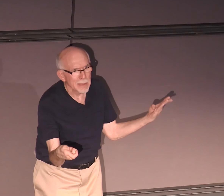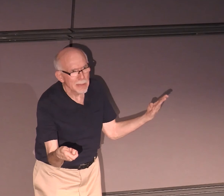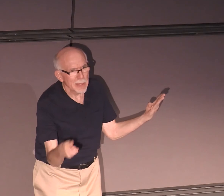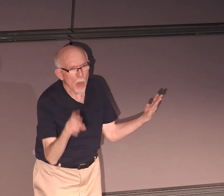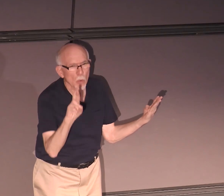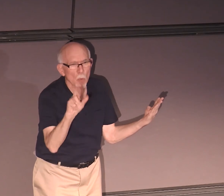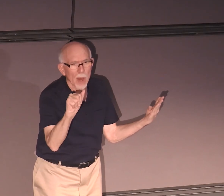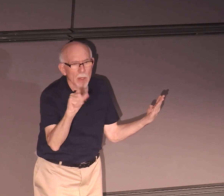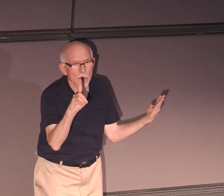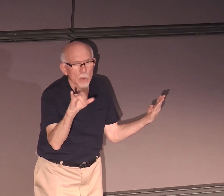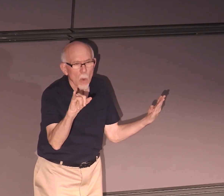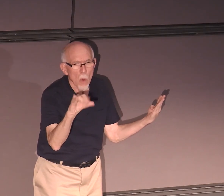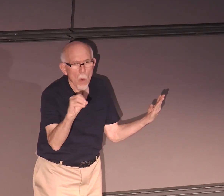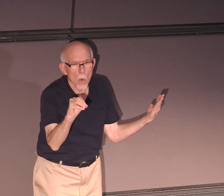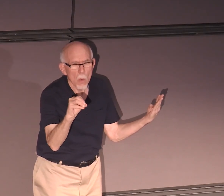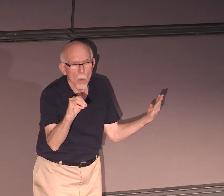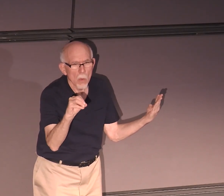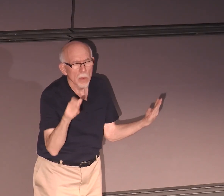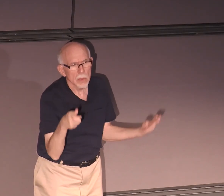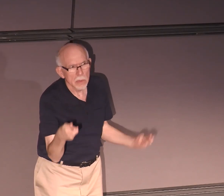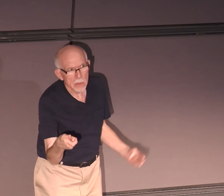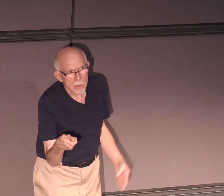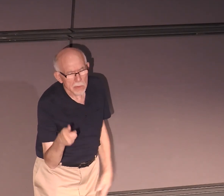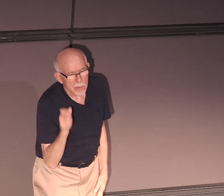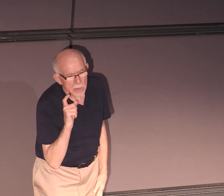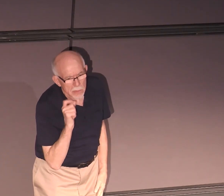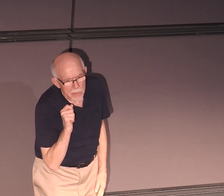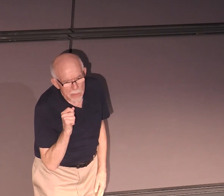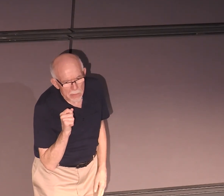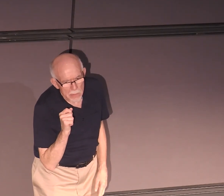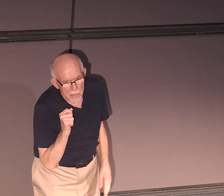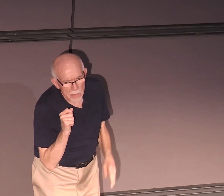out in their car in the parking lot with the door open, listening to the radio.